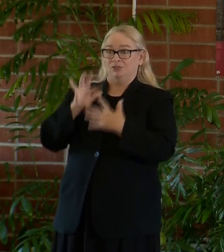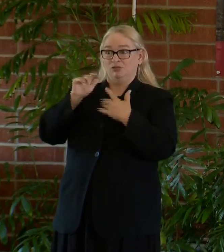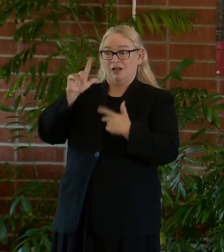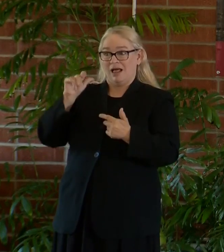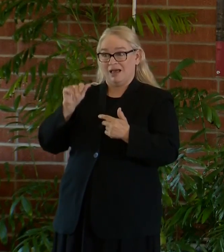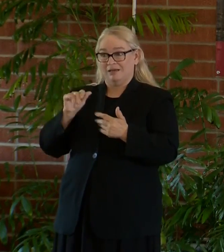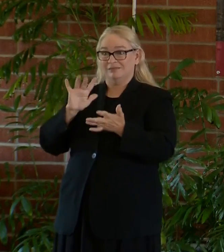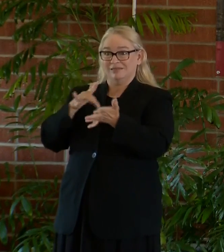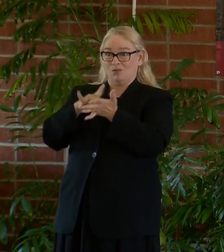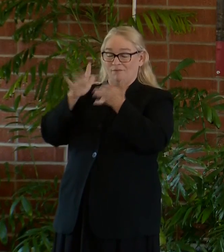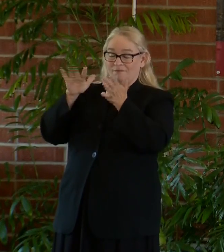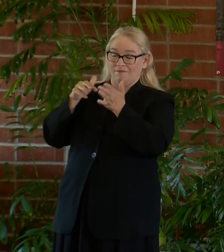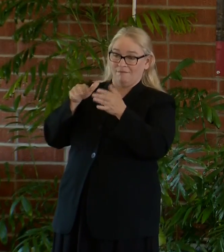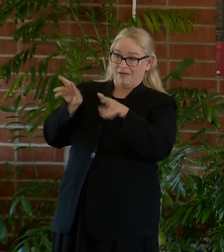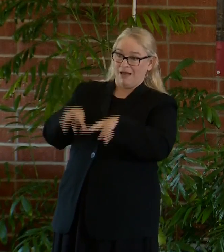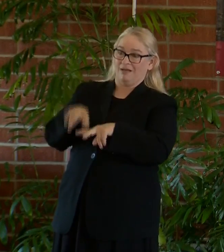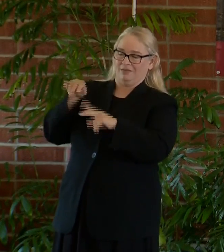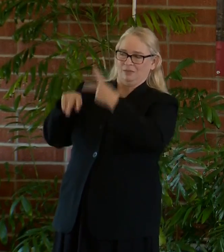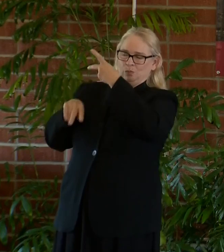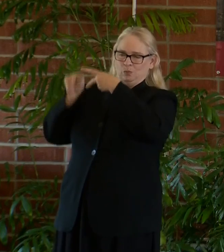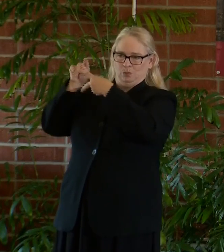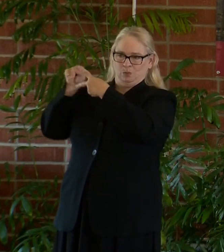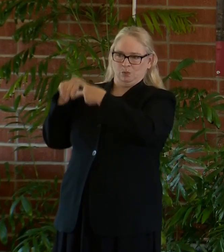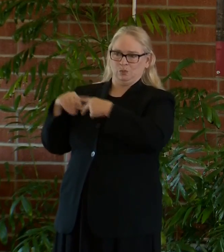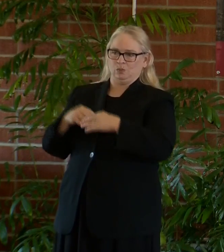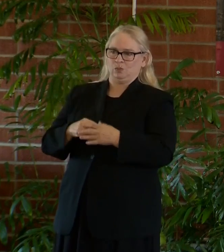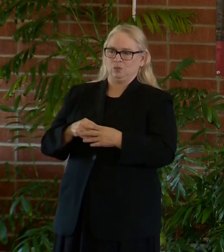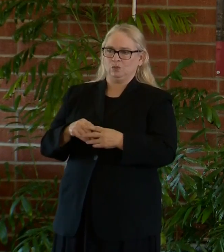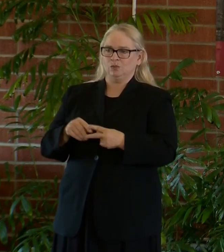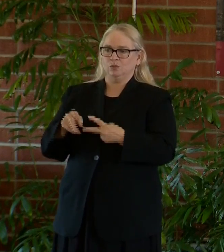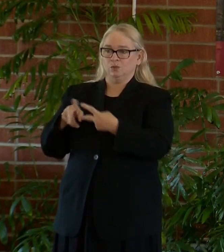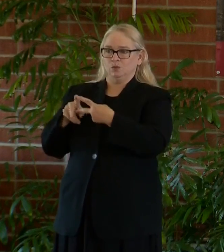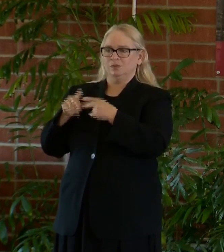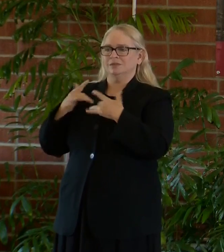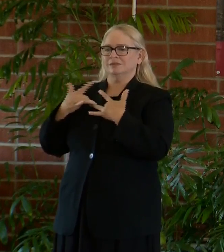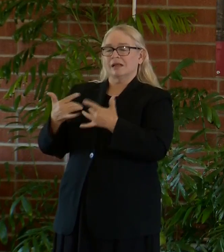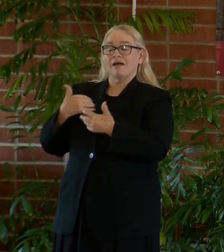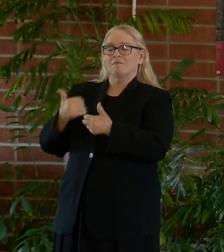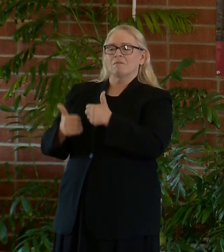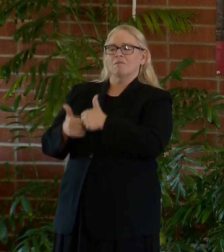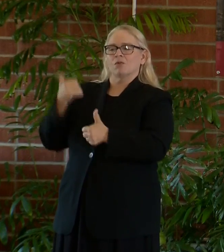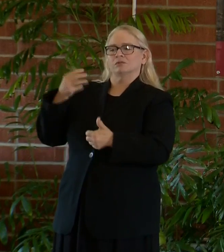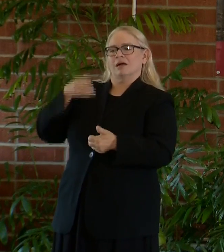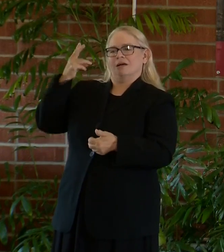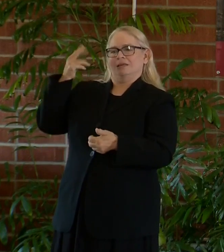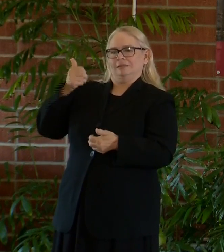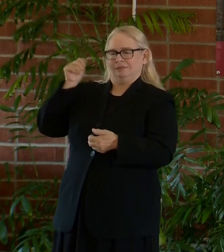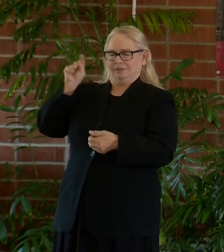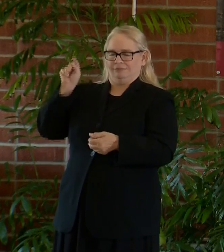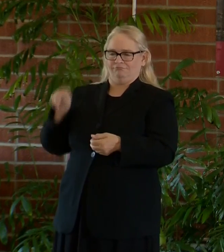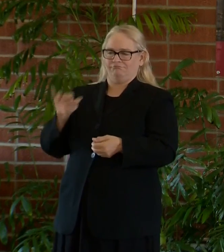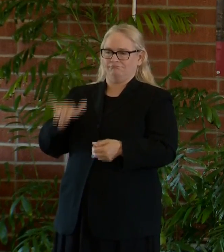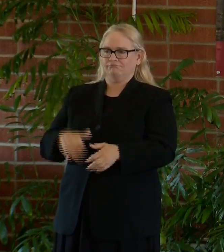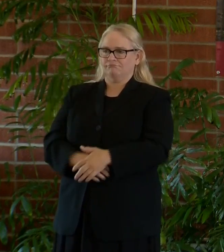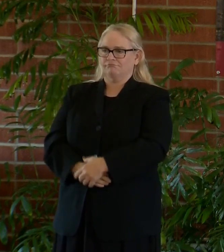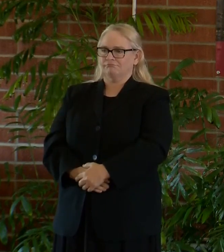focus of a disproportionate amount of our efforts. By the way, on Friday, for what it's worth,